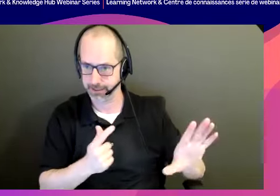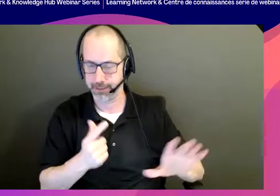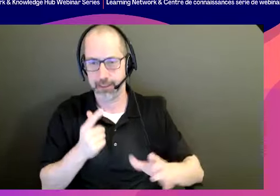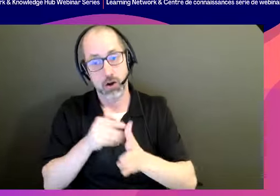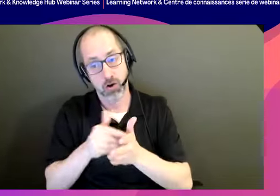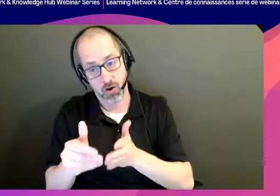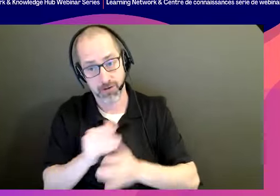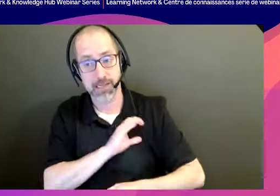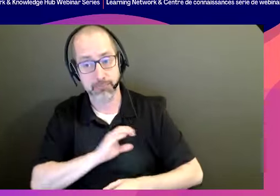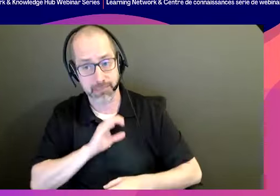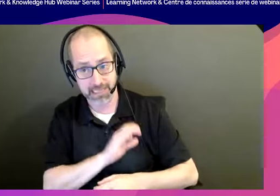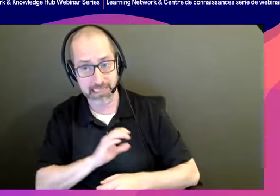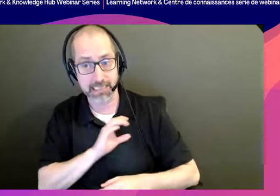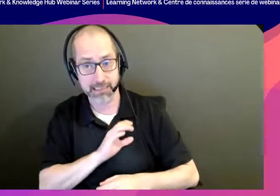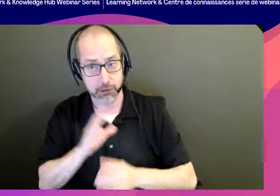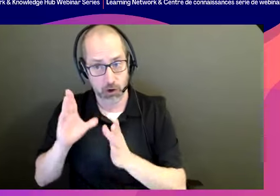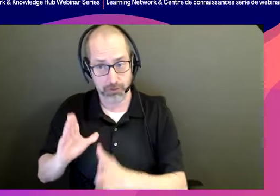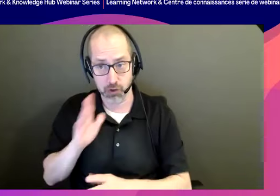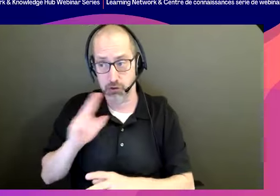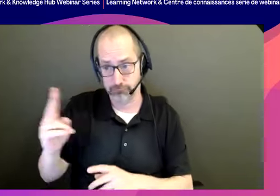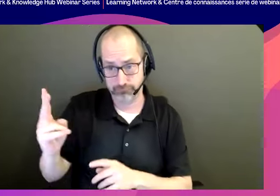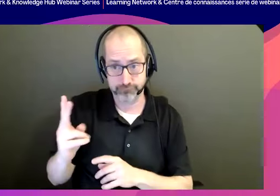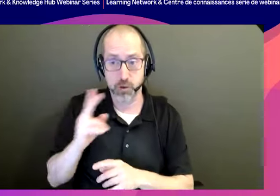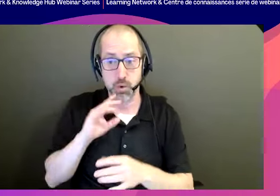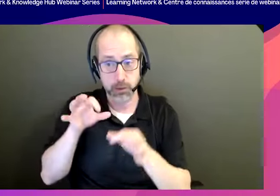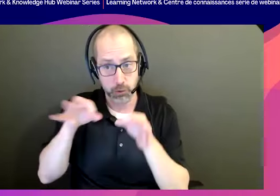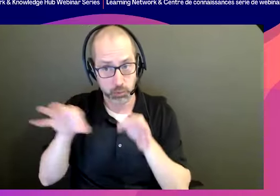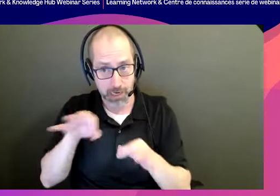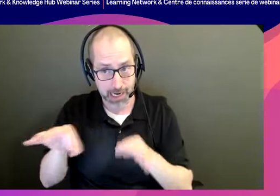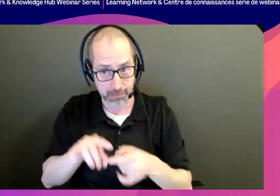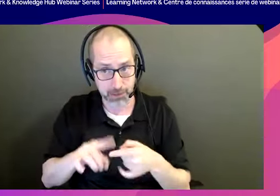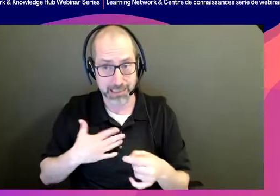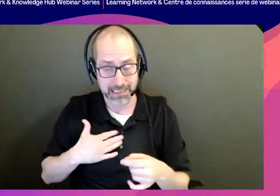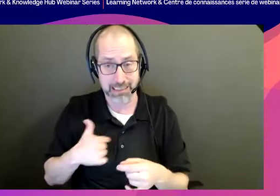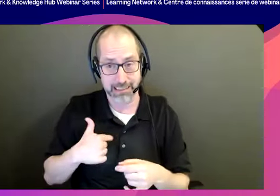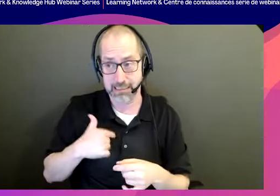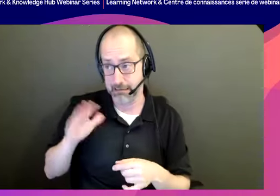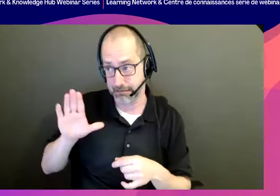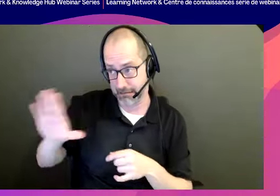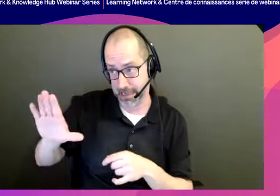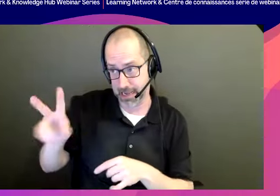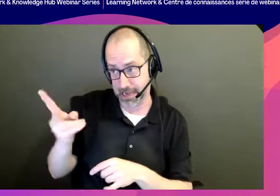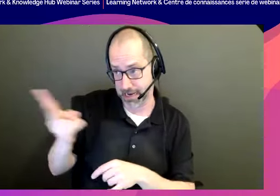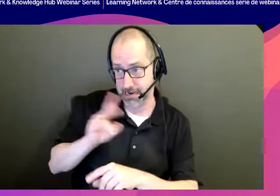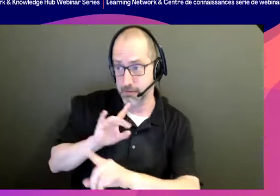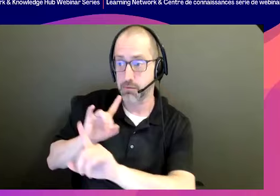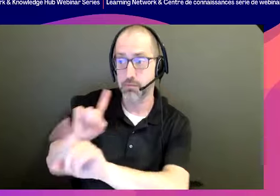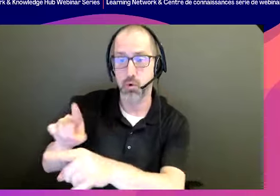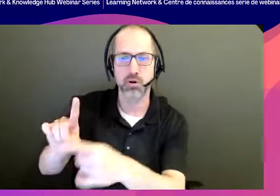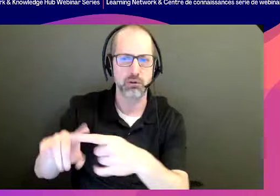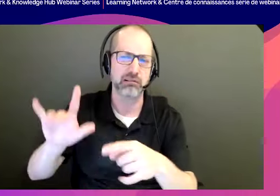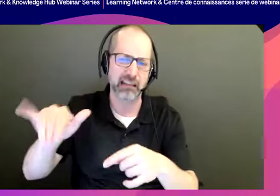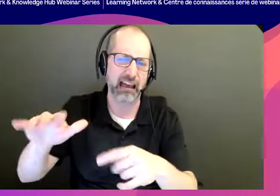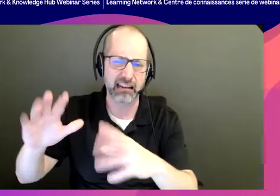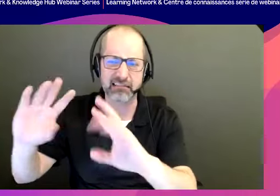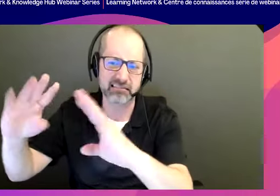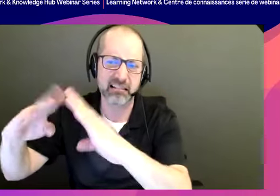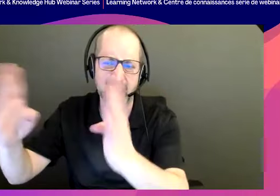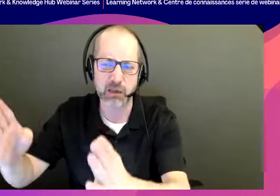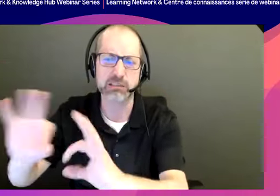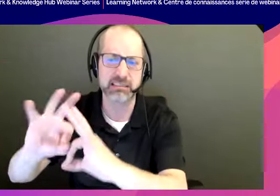this to me. He and his coworkers reported to a call in a family like this, where there was